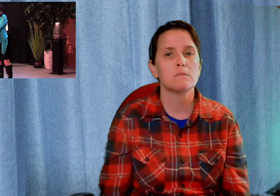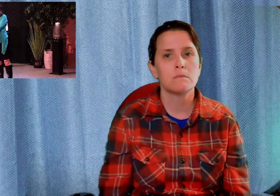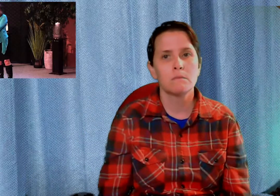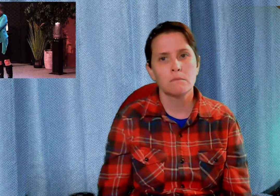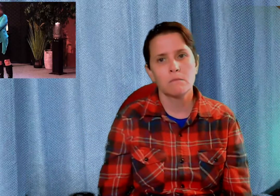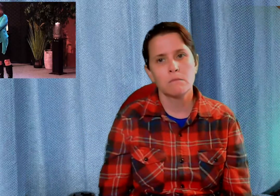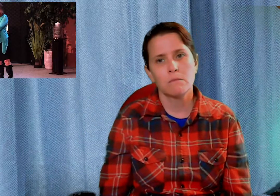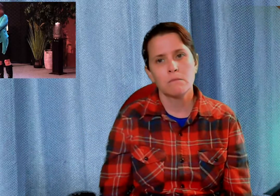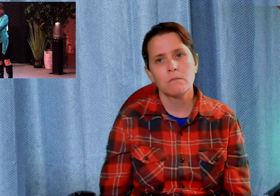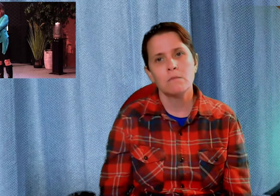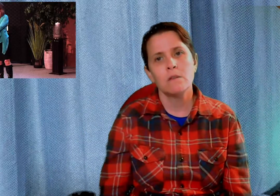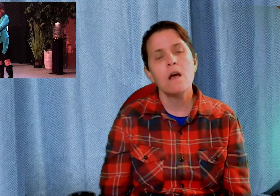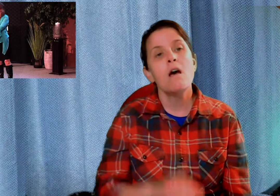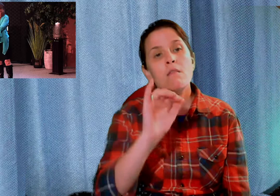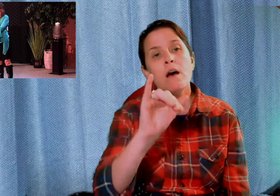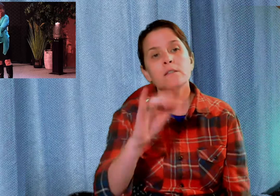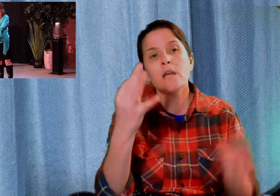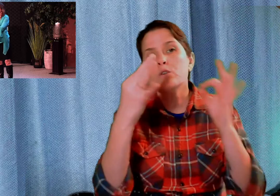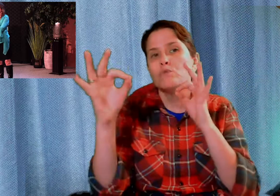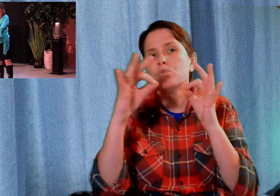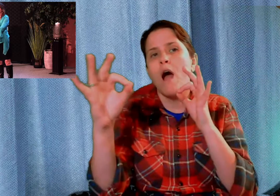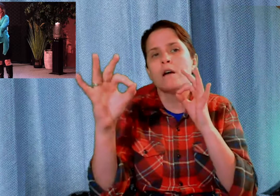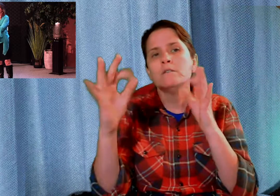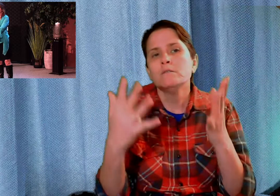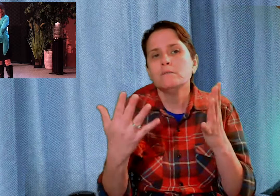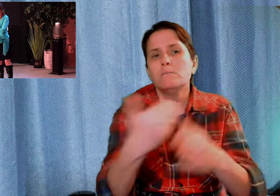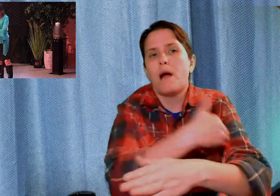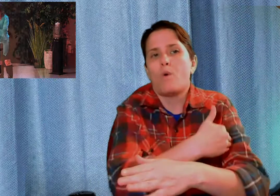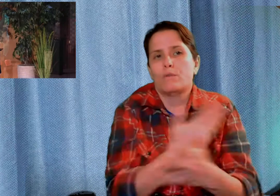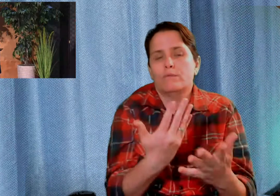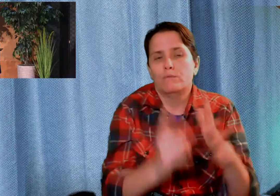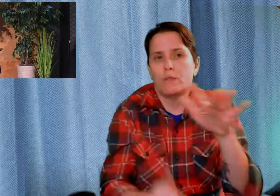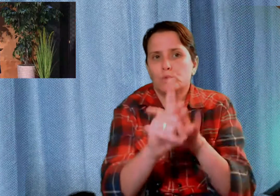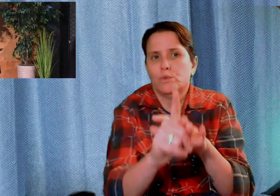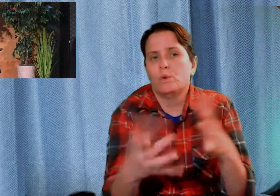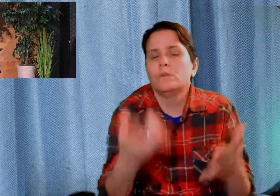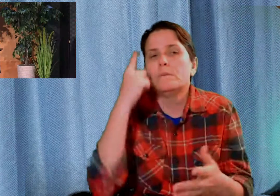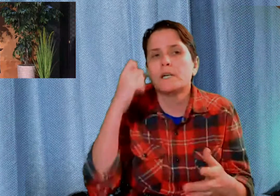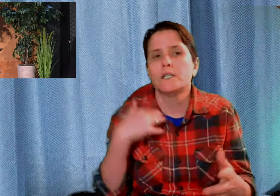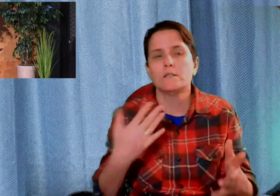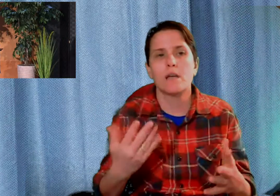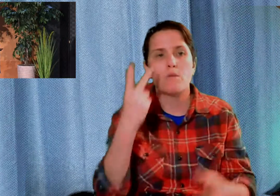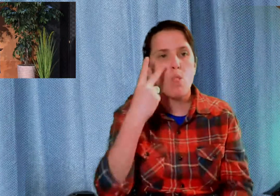This is where the power of distraction comes in. Look at a flower, look at a child, come to a memory.